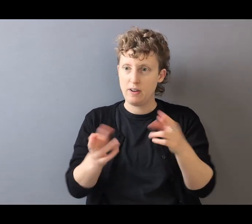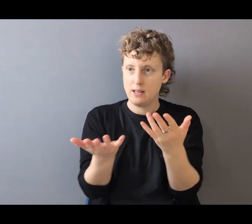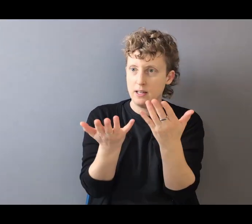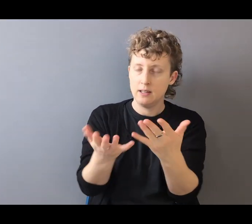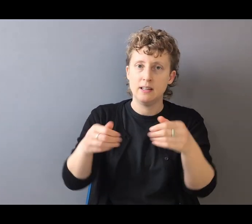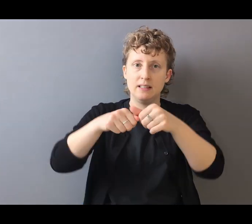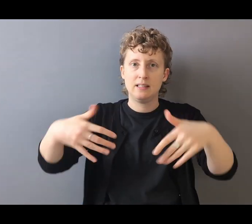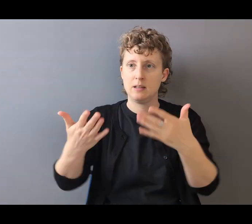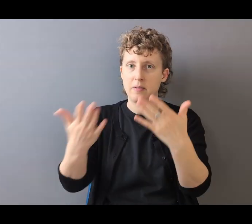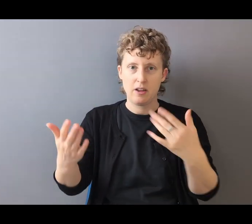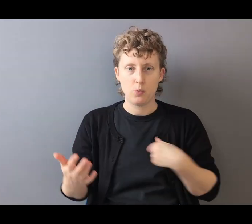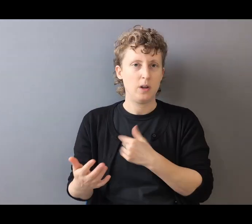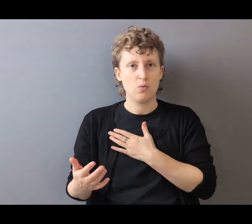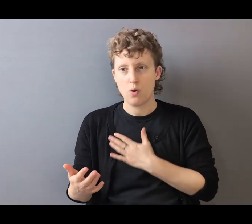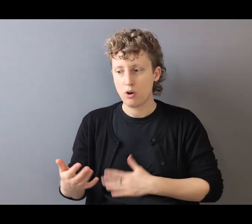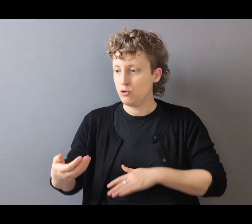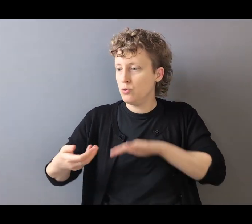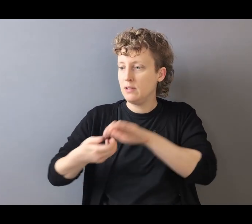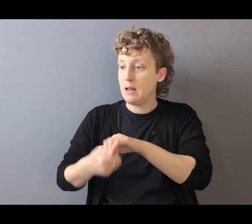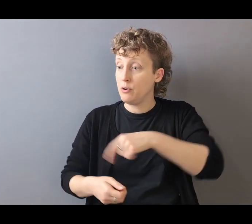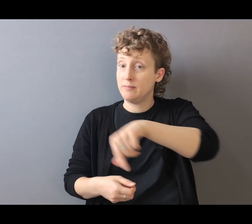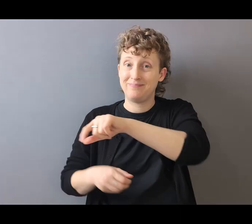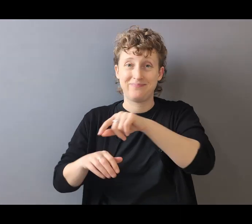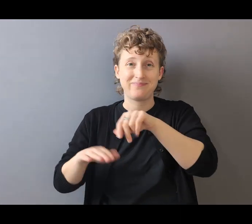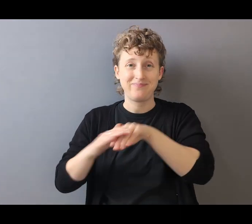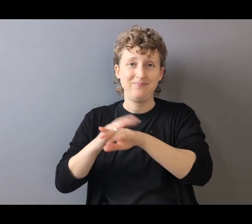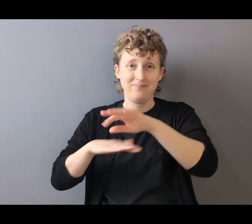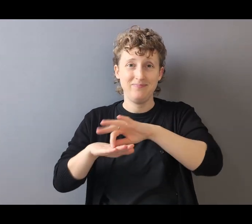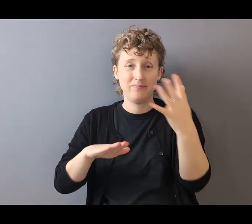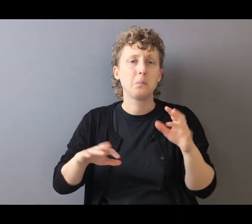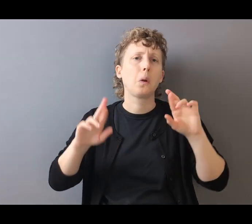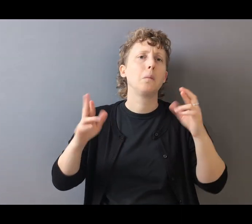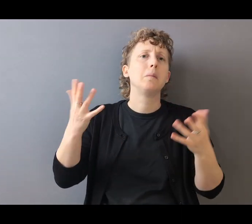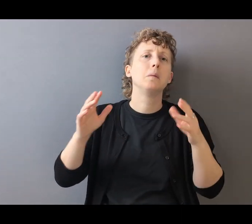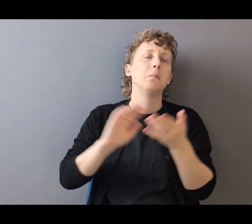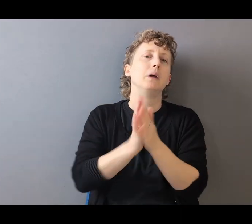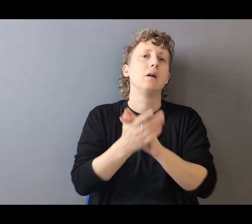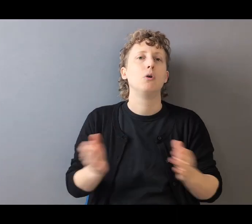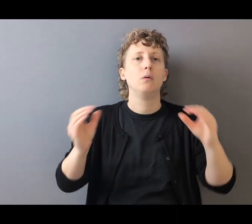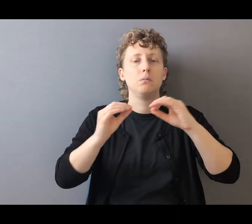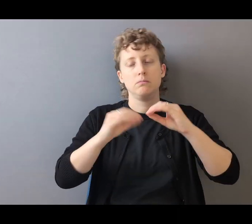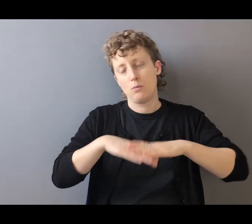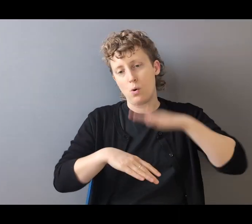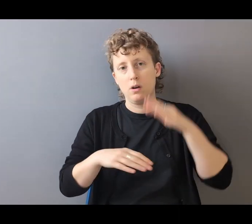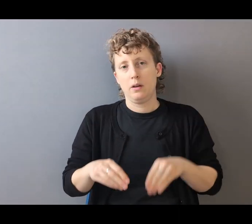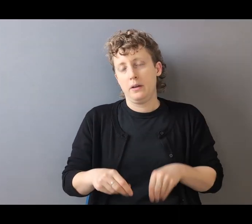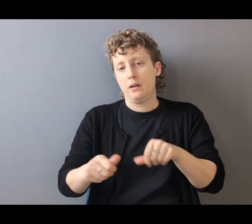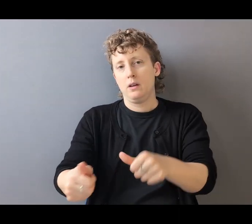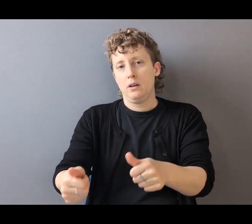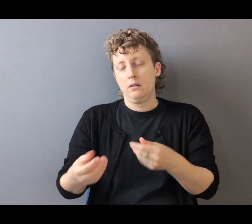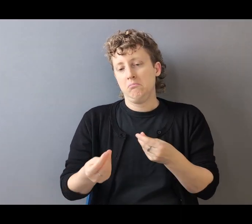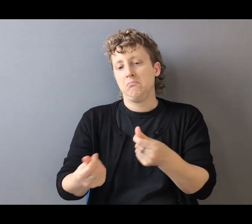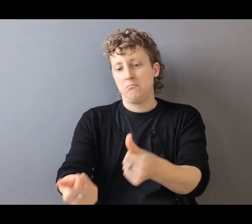with accessibility professionals, but that maybe we can maybe streamline more, because I'm sure not only in Europe, in each member state, this cooperation